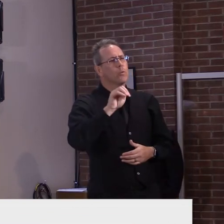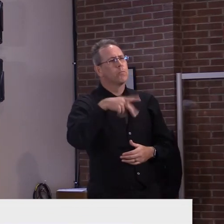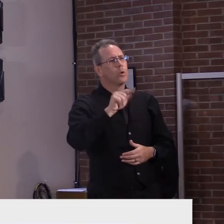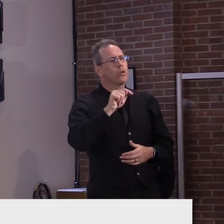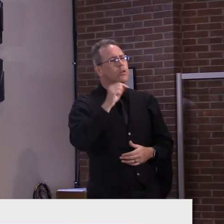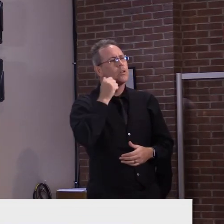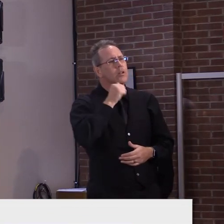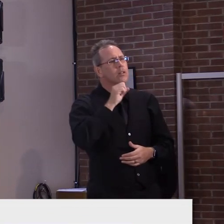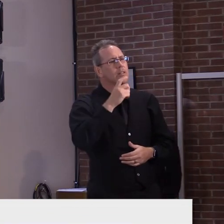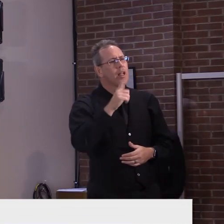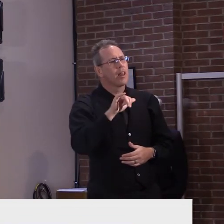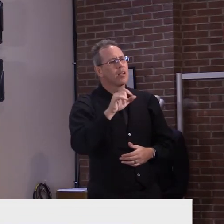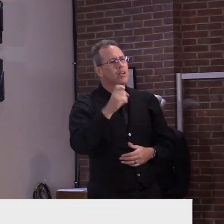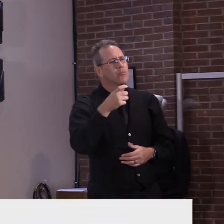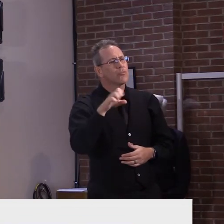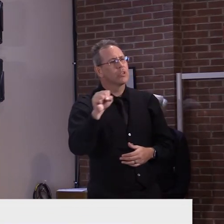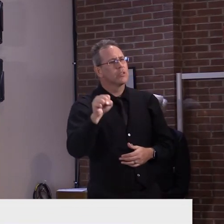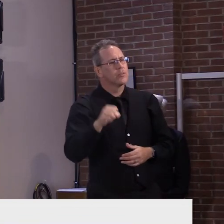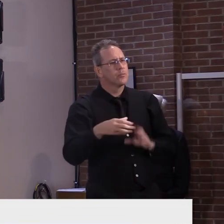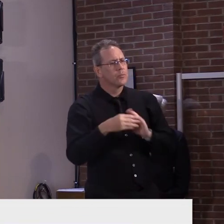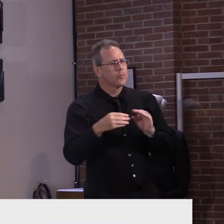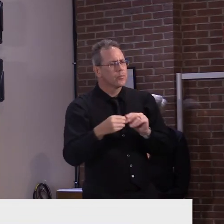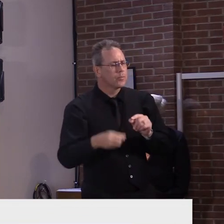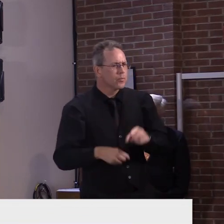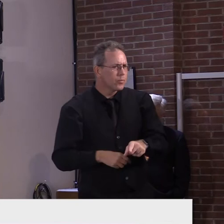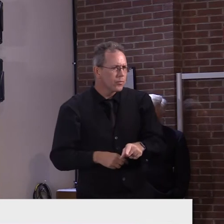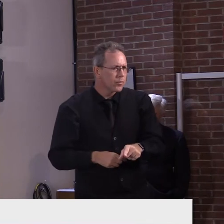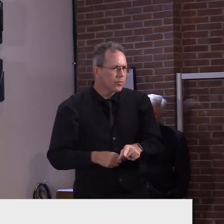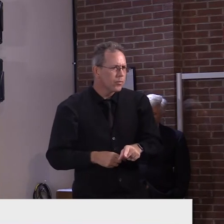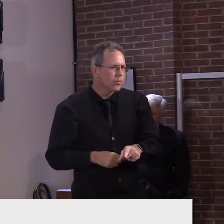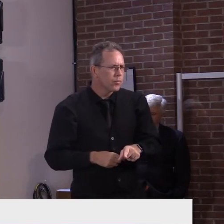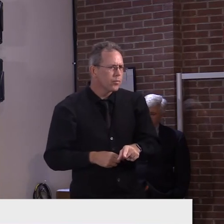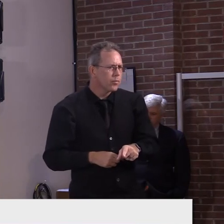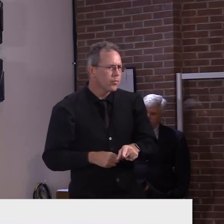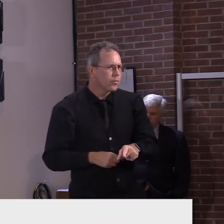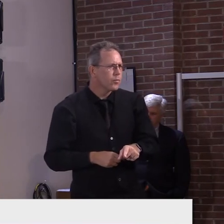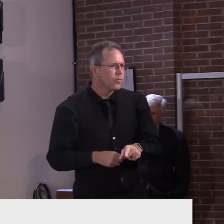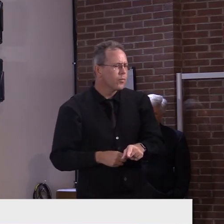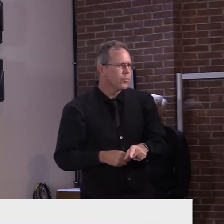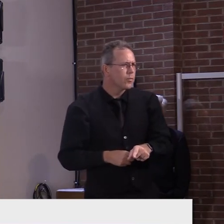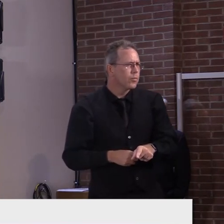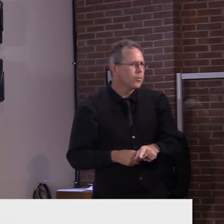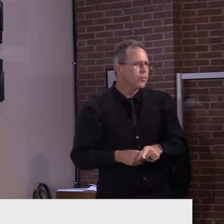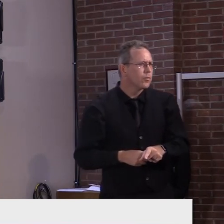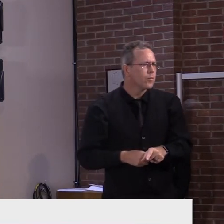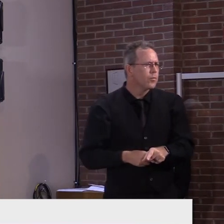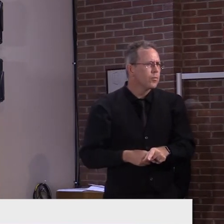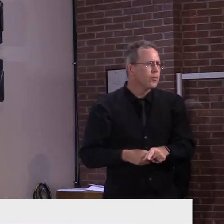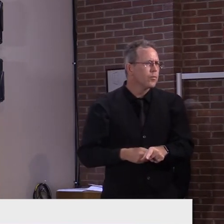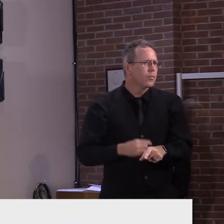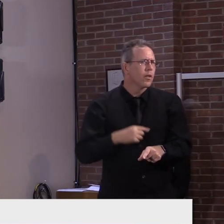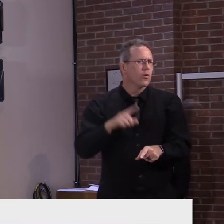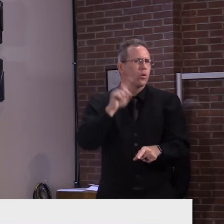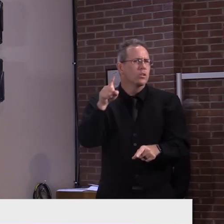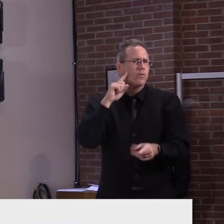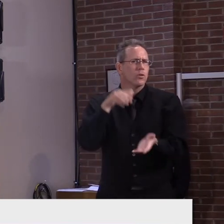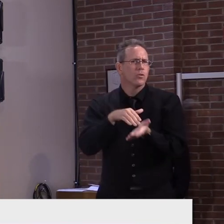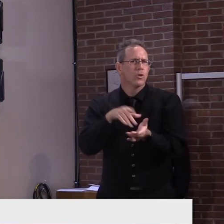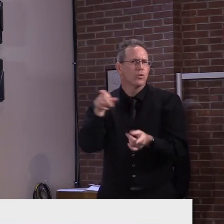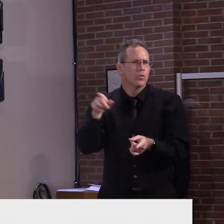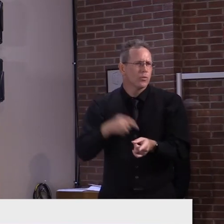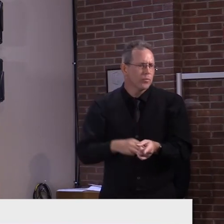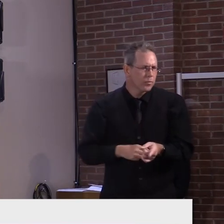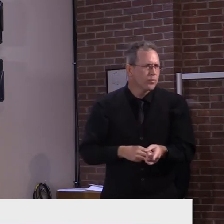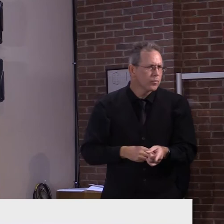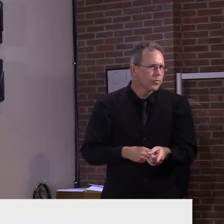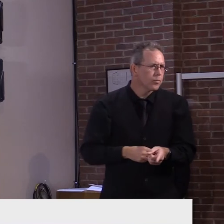Hey, good afternoon. This first question might be directed to Dr. Levine. What is the percentage of